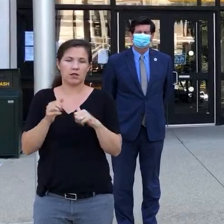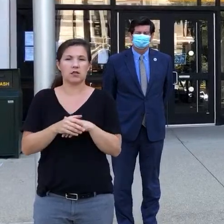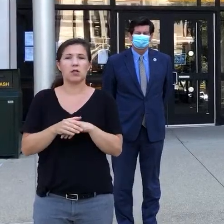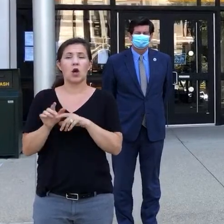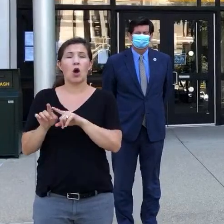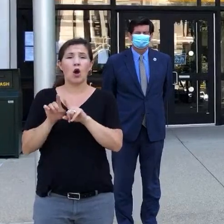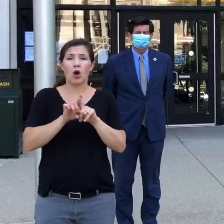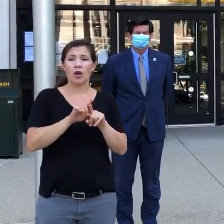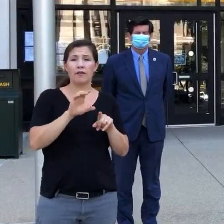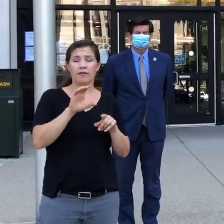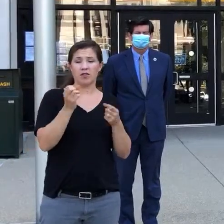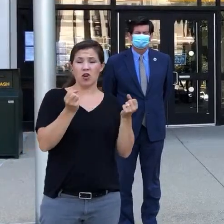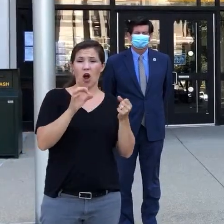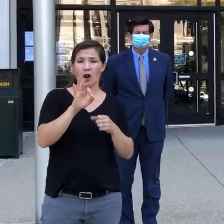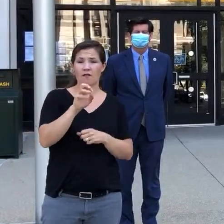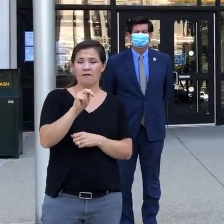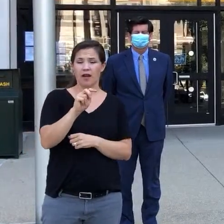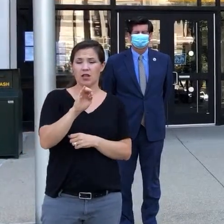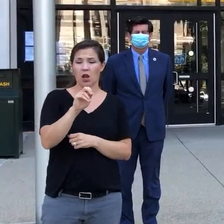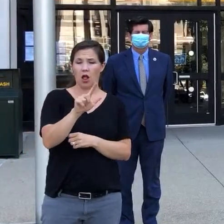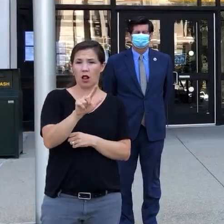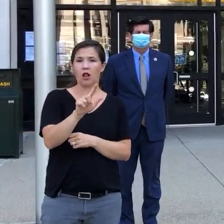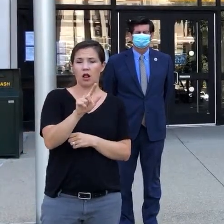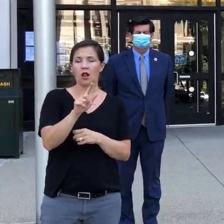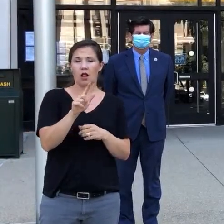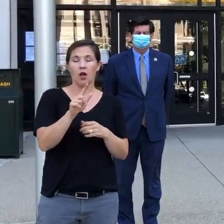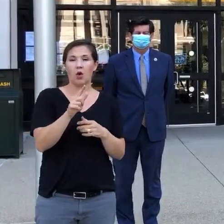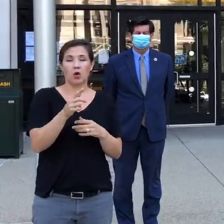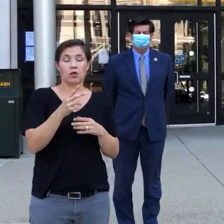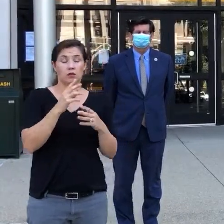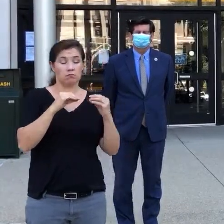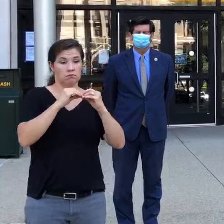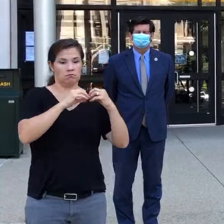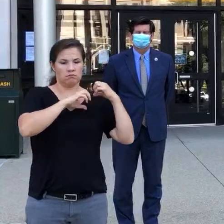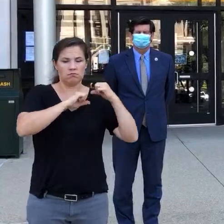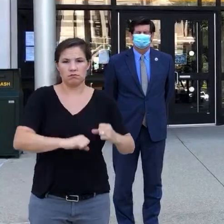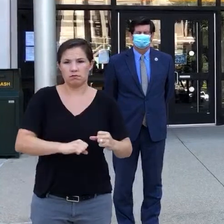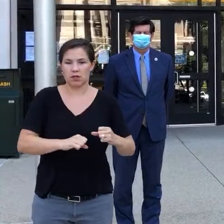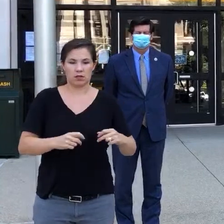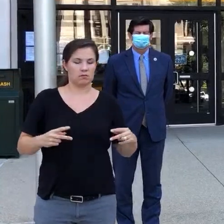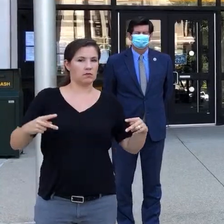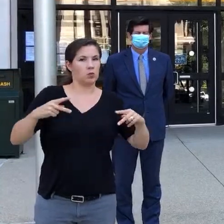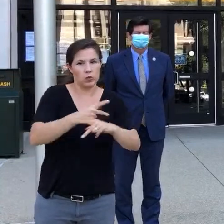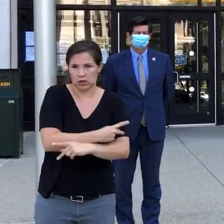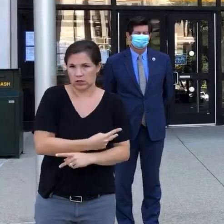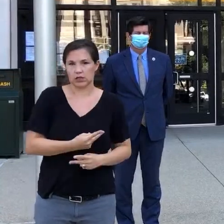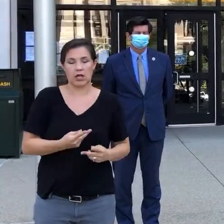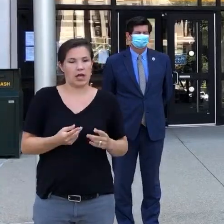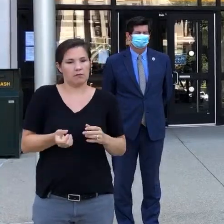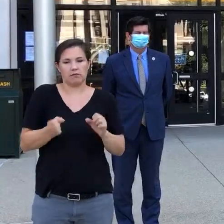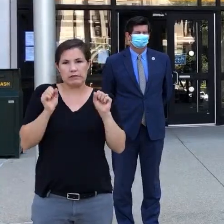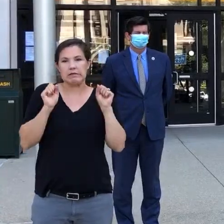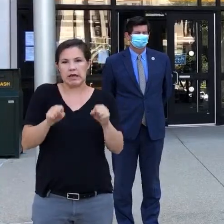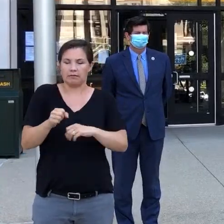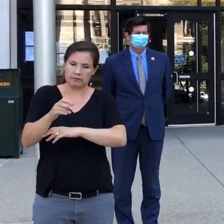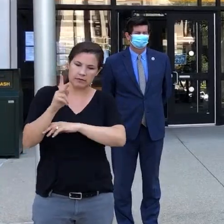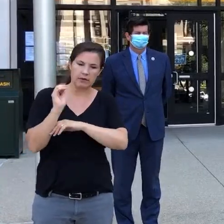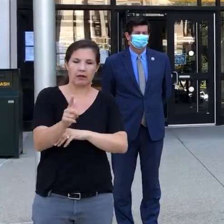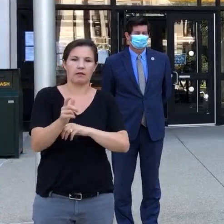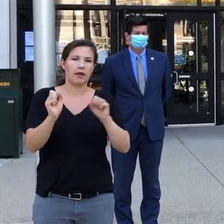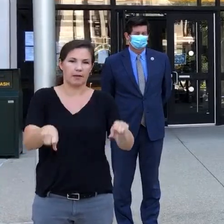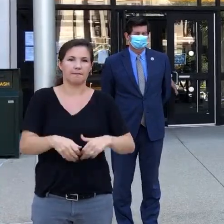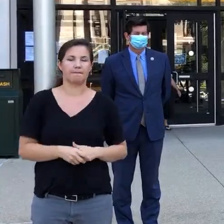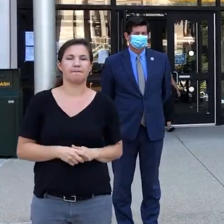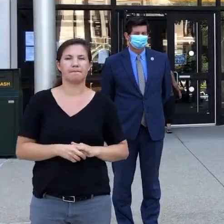of carfentanil that's being used to cut, which is much stronger and is very, very deadly. So